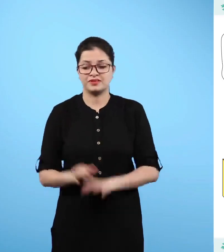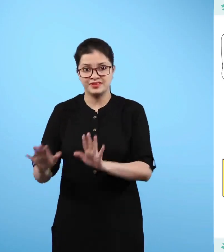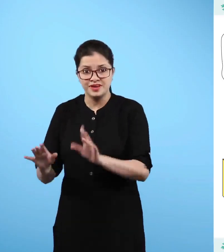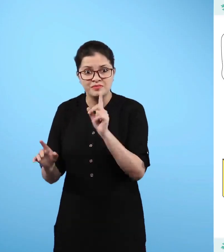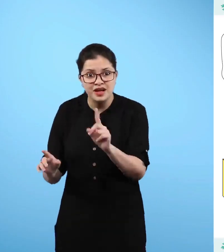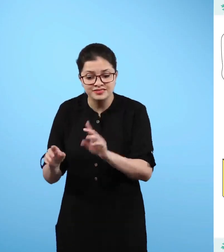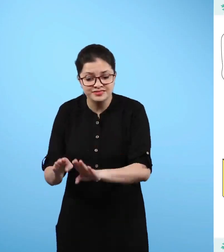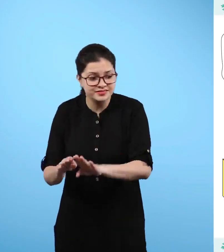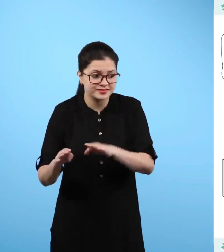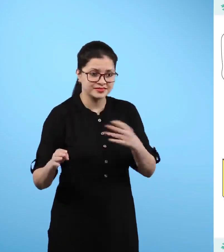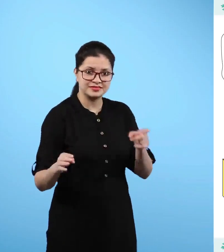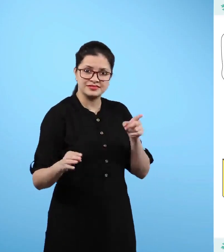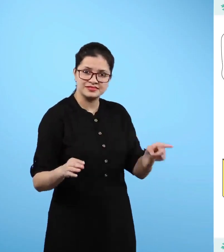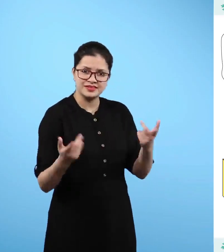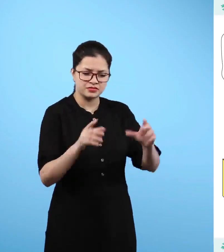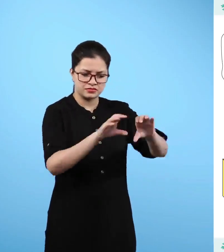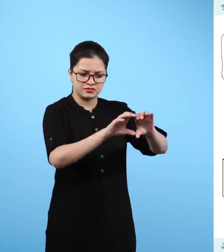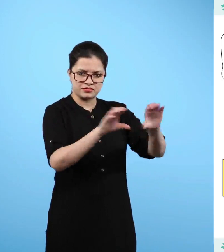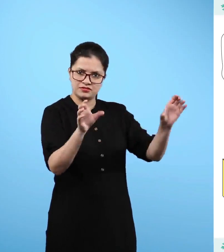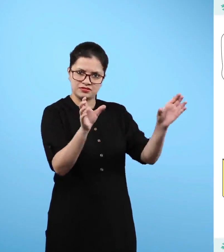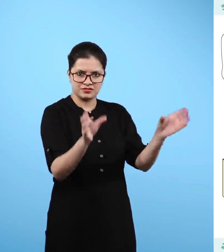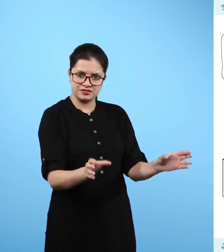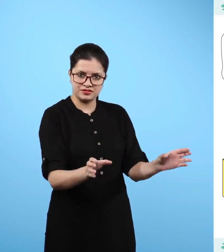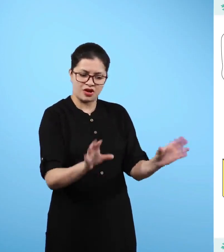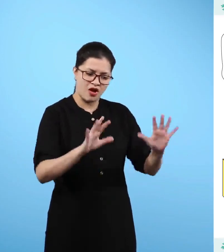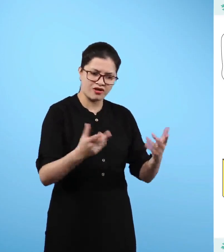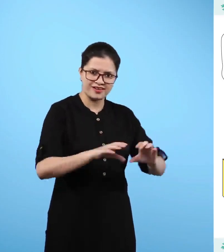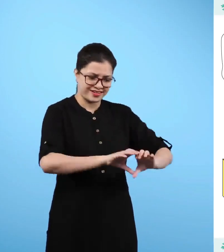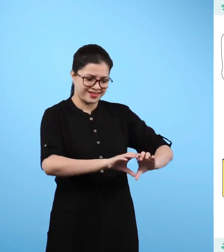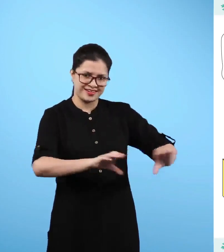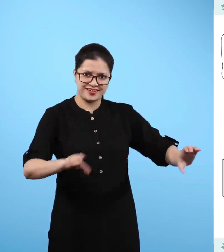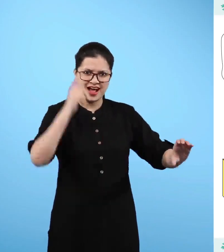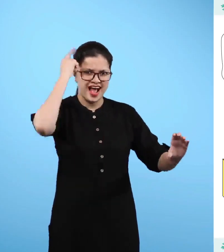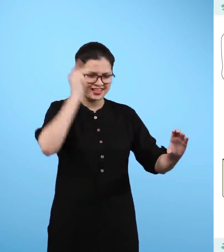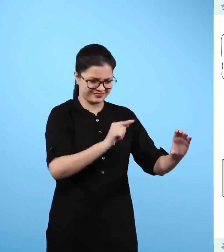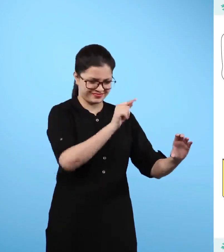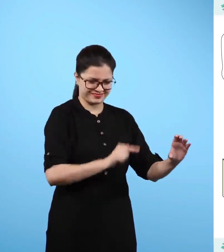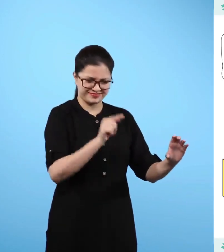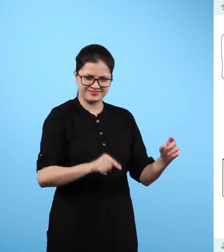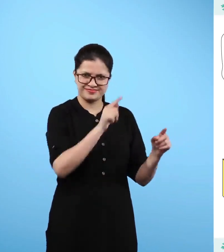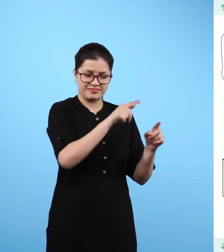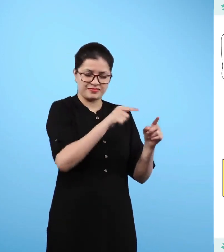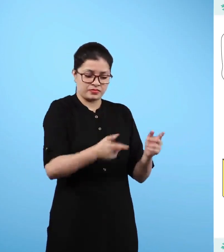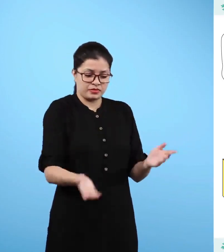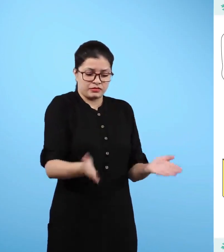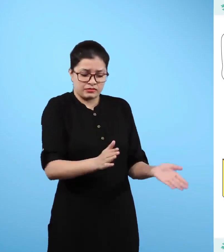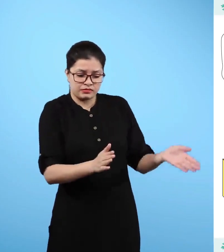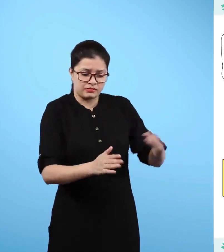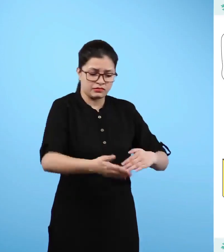But with these I cannot make open boxes. She's pointing to two different groups of